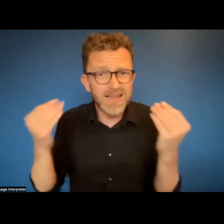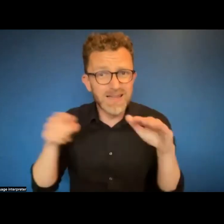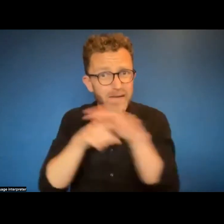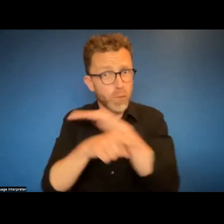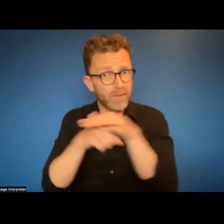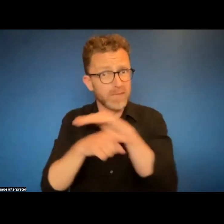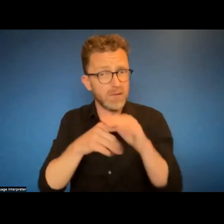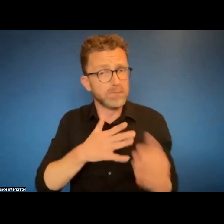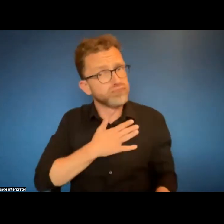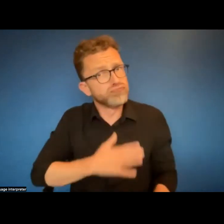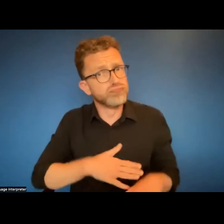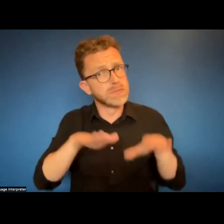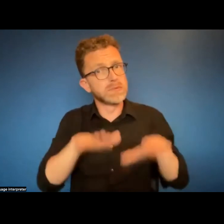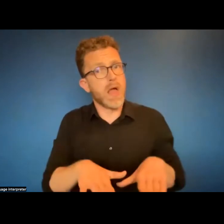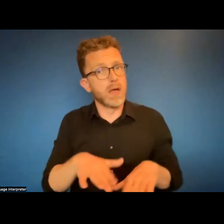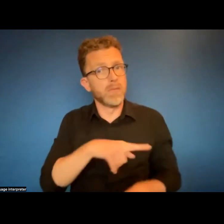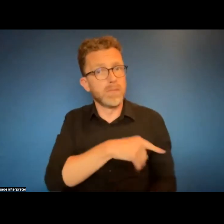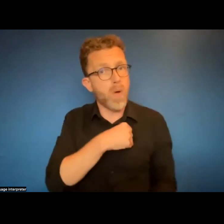stay.